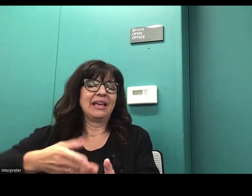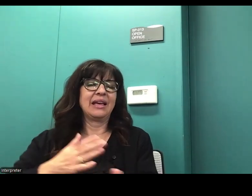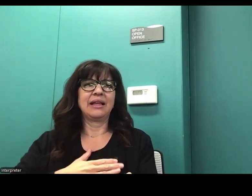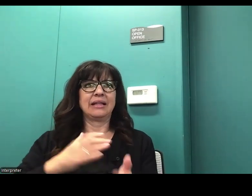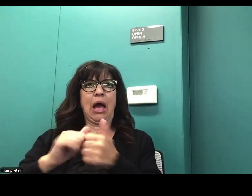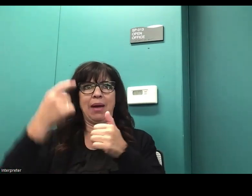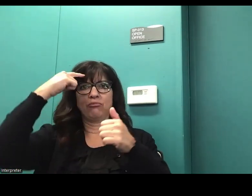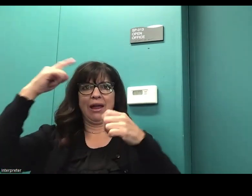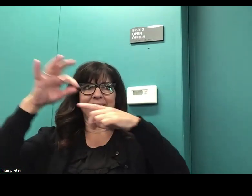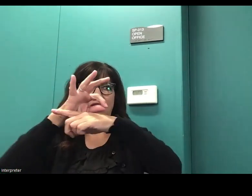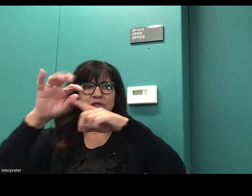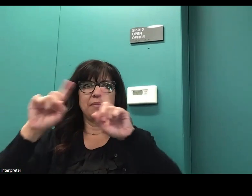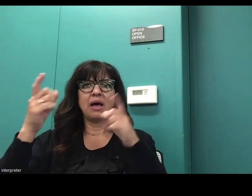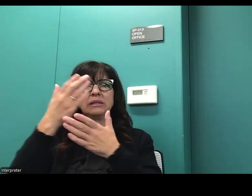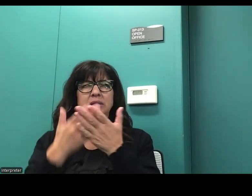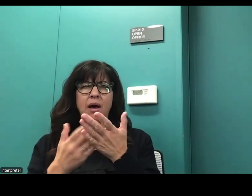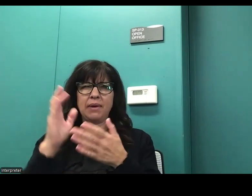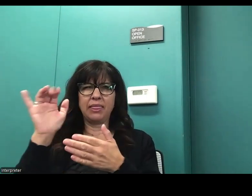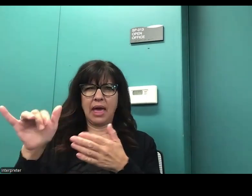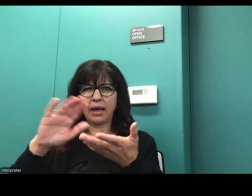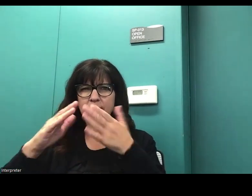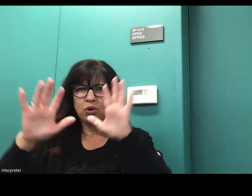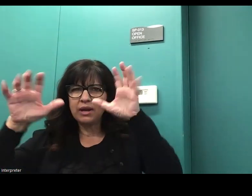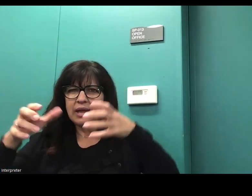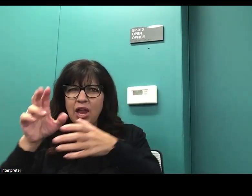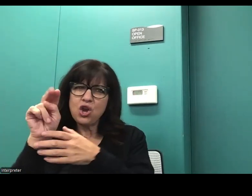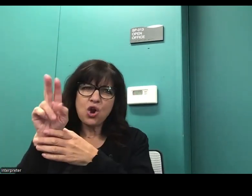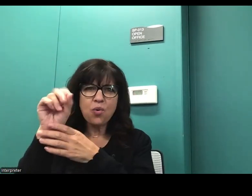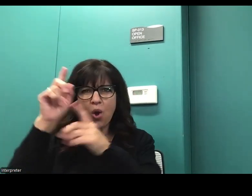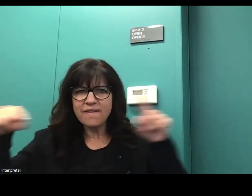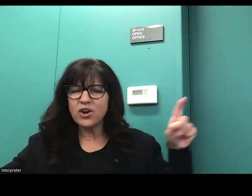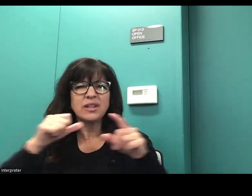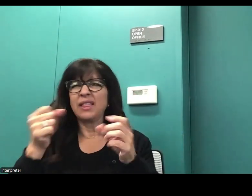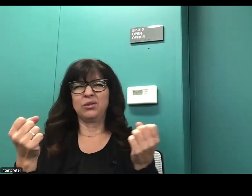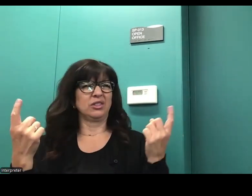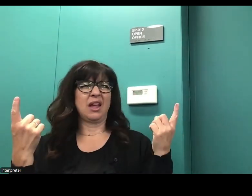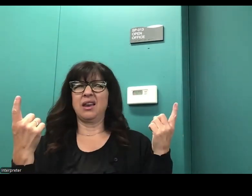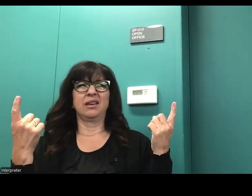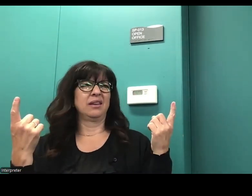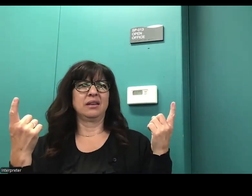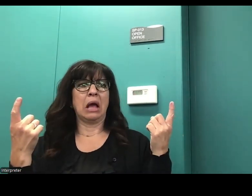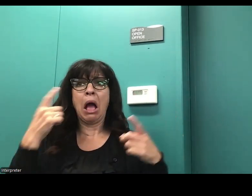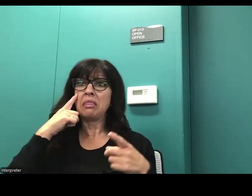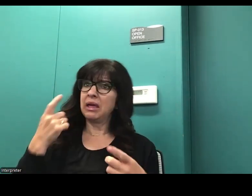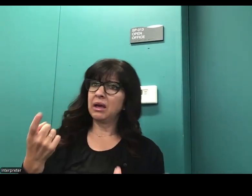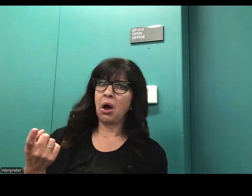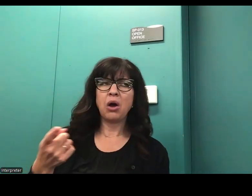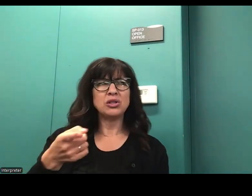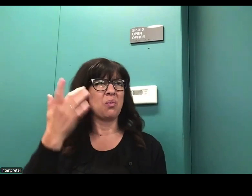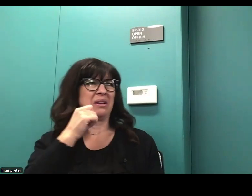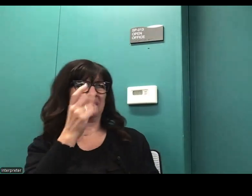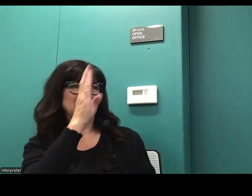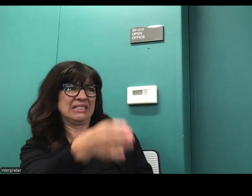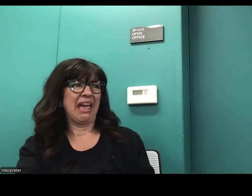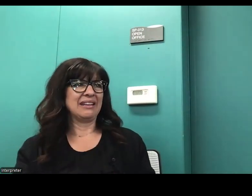brain works. But for some in the neurodiverse community, they don't understand. And I think that makes sense where she's like, why don't you just say